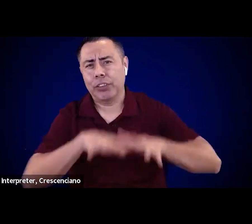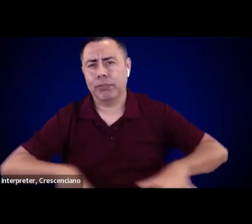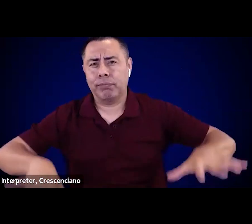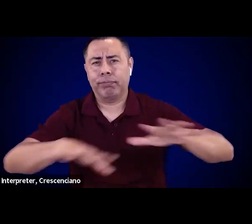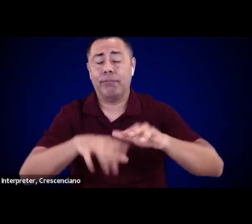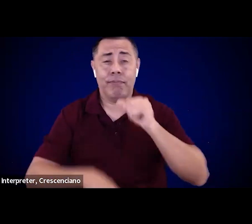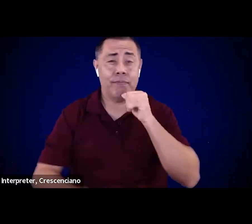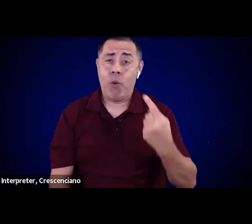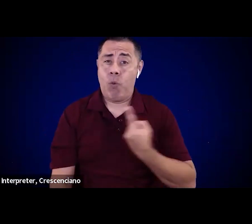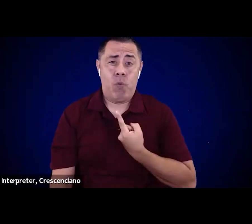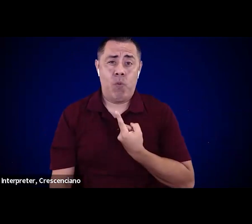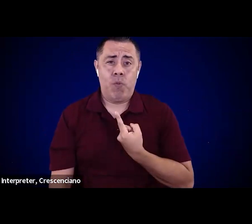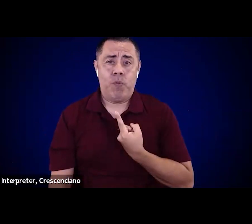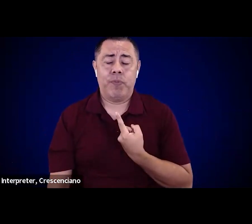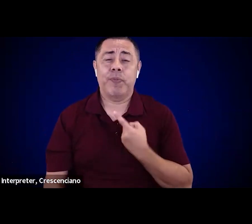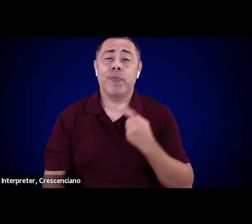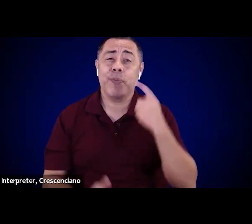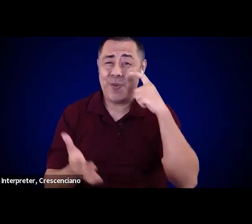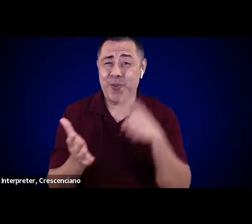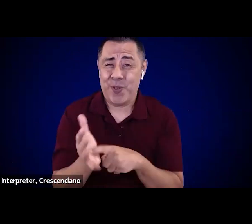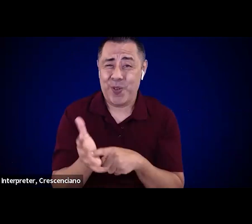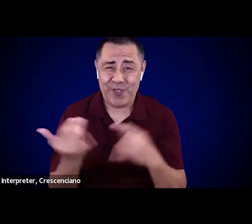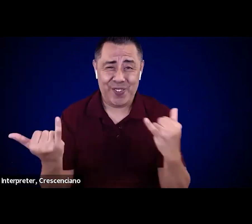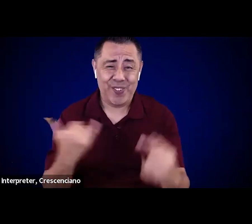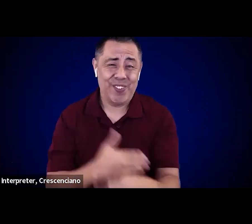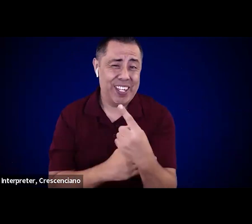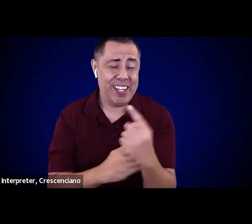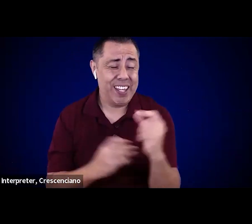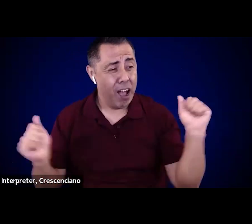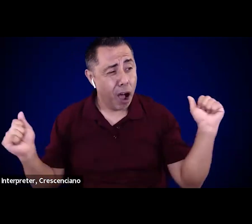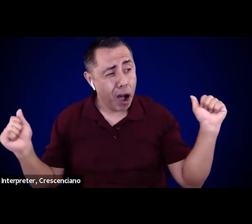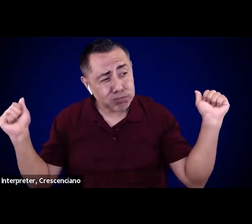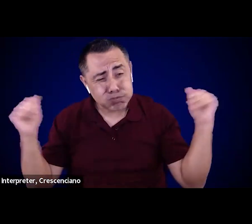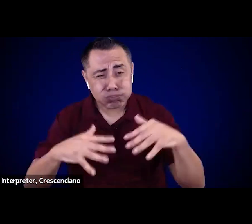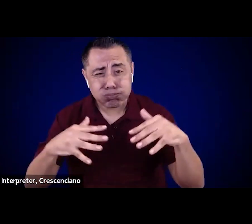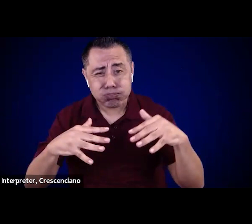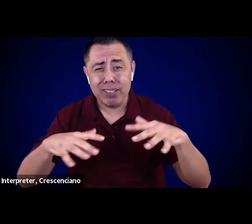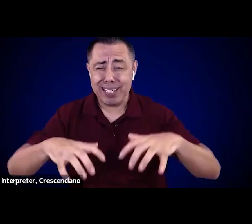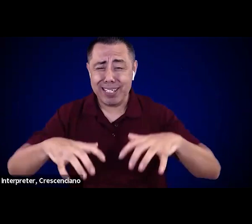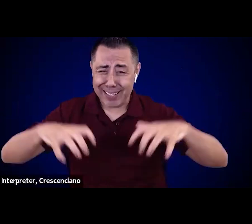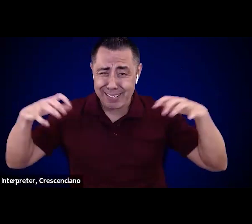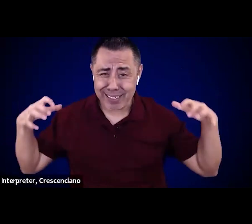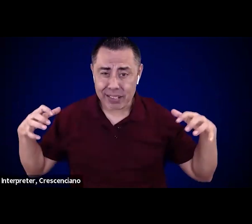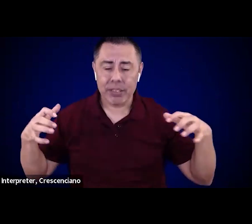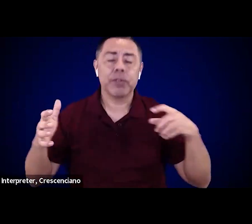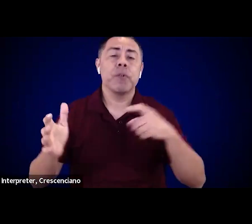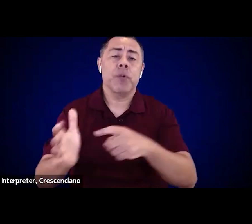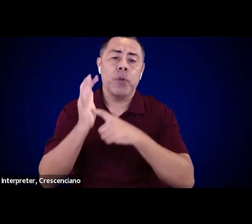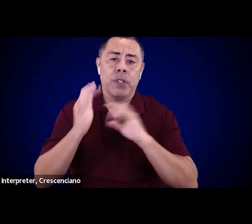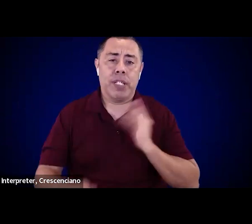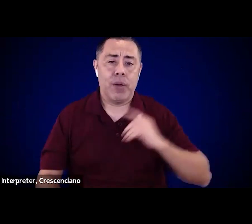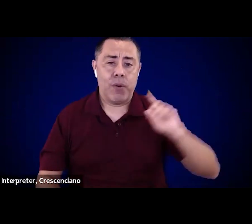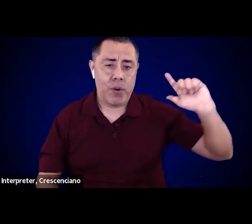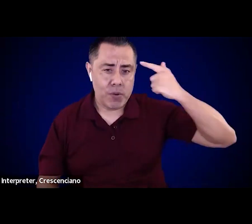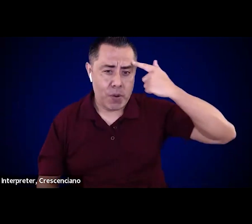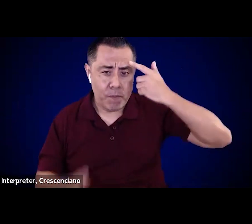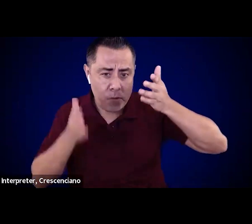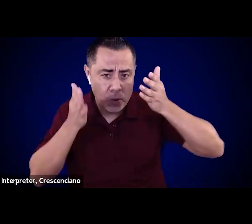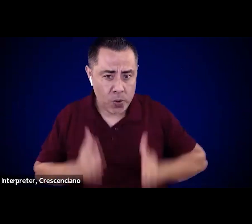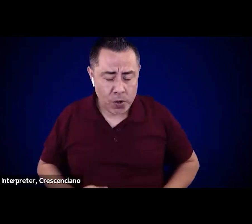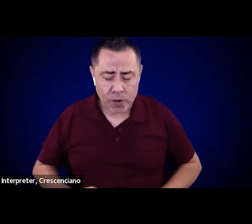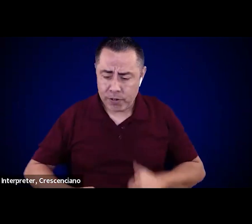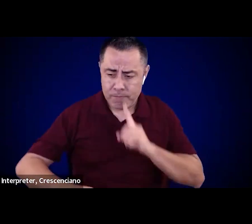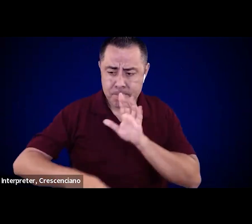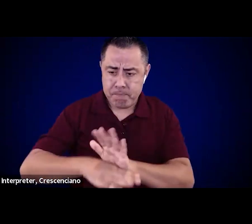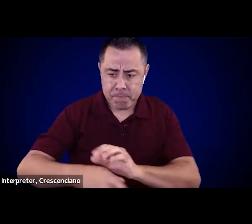can see by the convening here today. It requires the commitment of our governor, of dedicated statewide